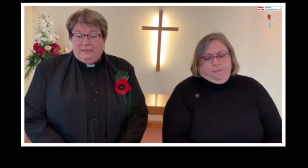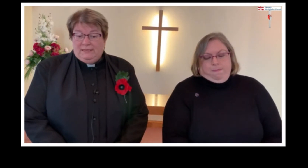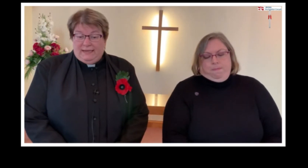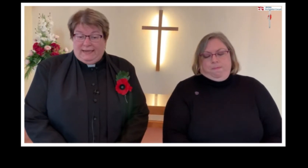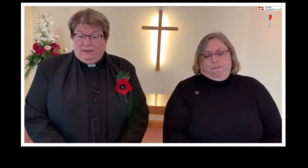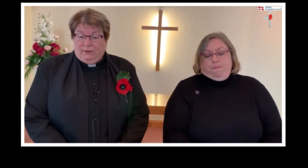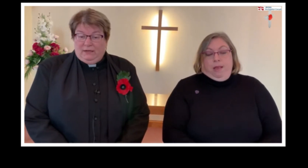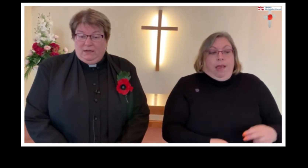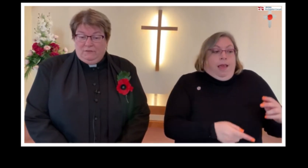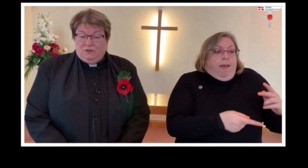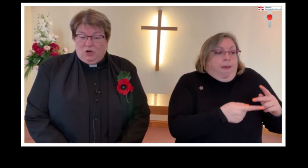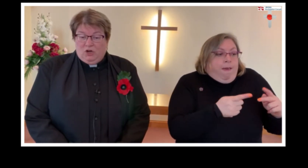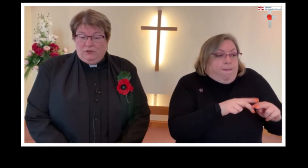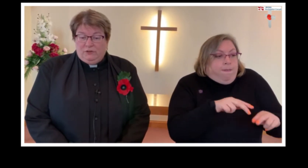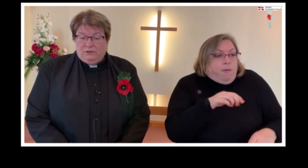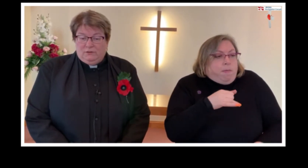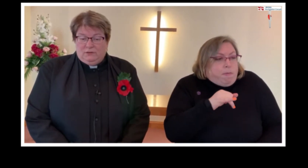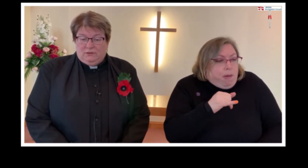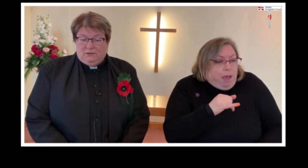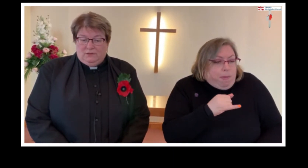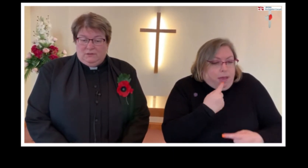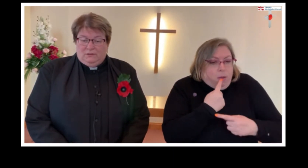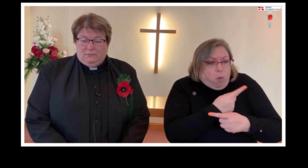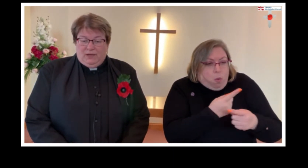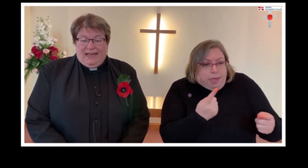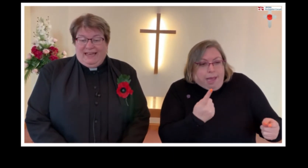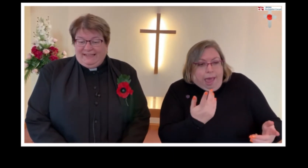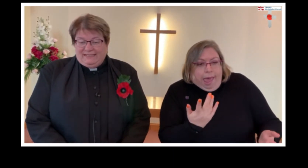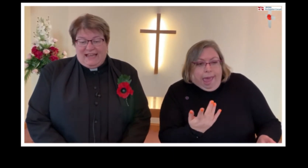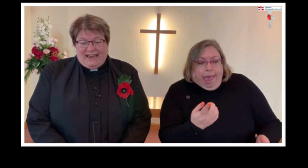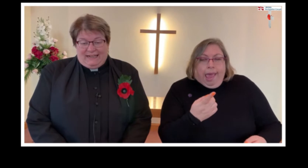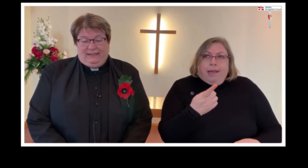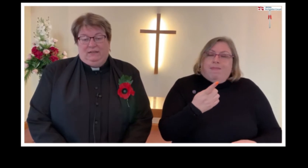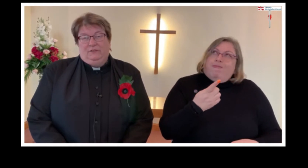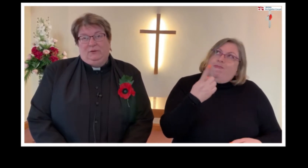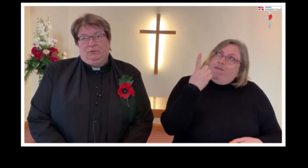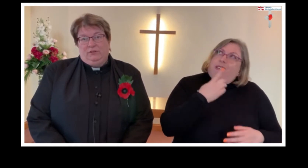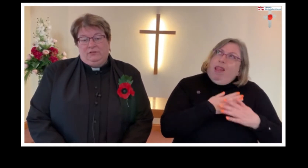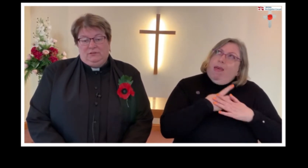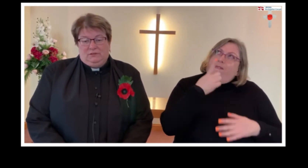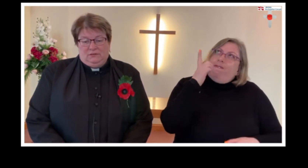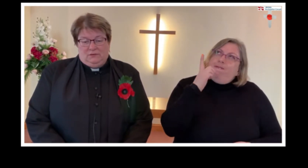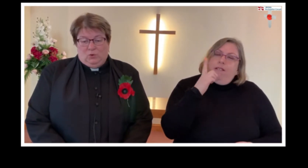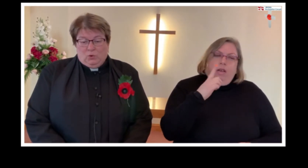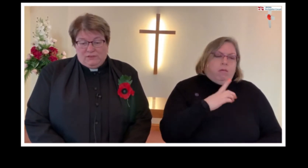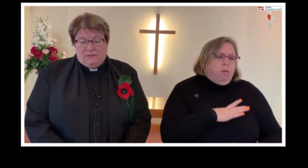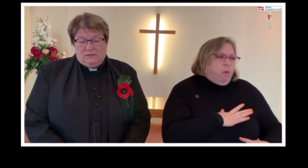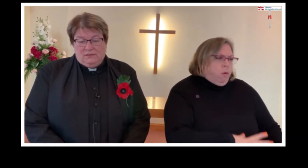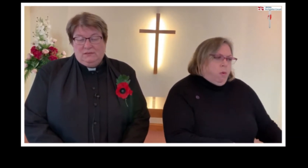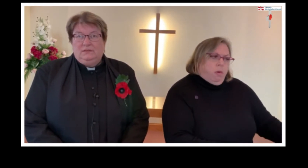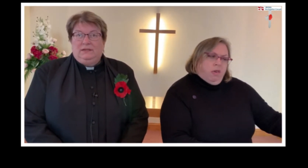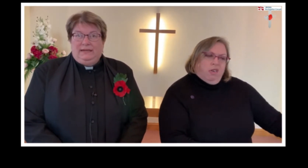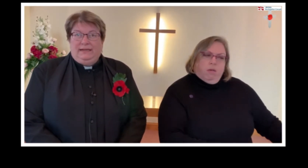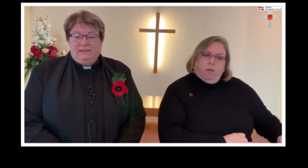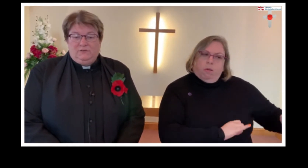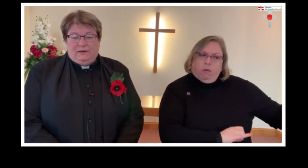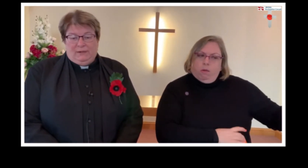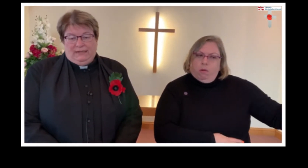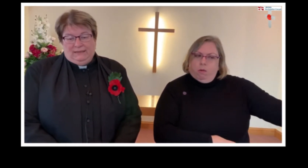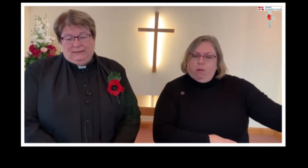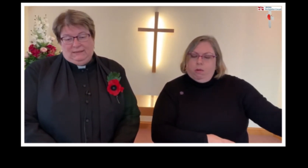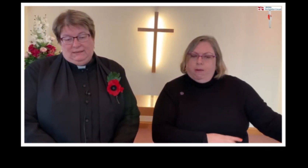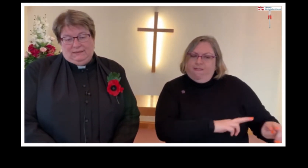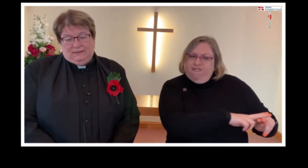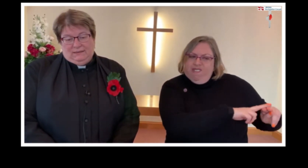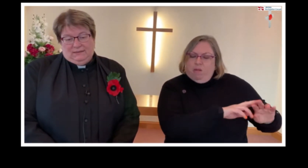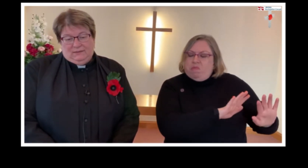If we say we love God, but hate any of our brothers or sisters in his